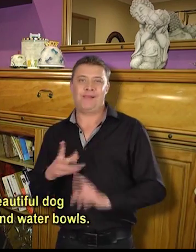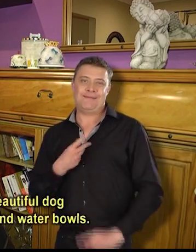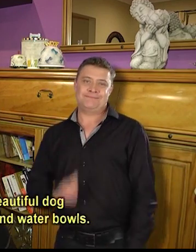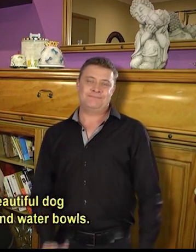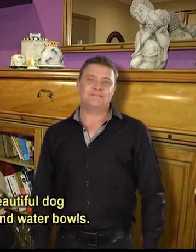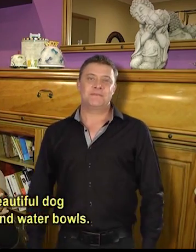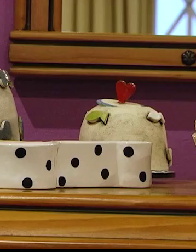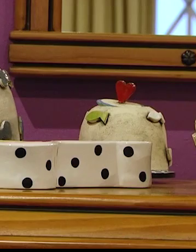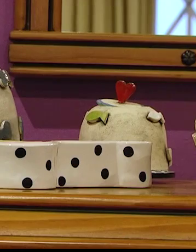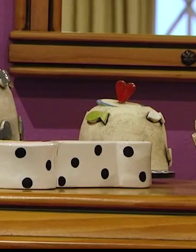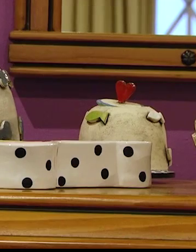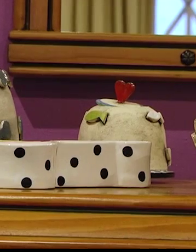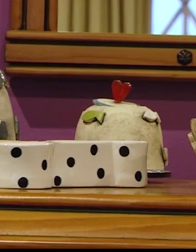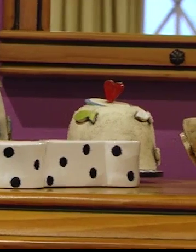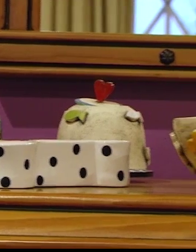and water bowl.